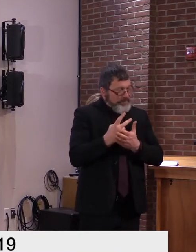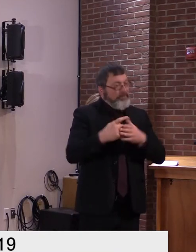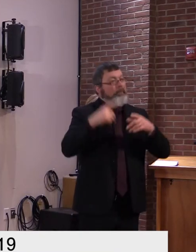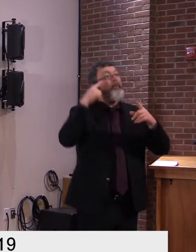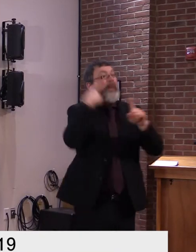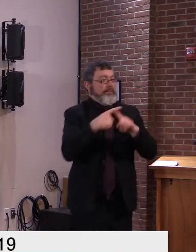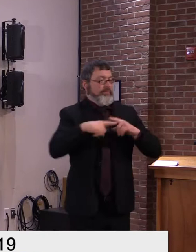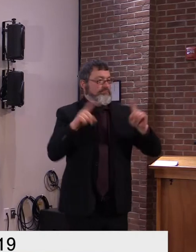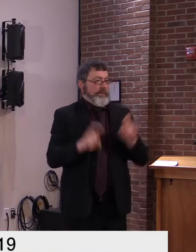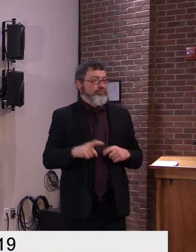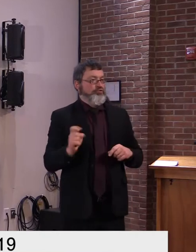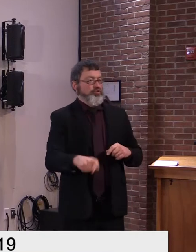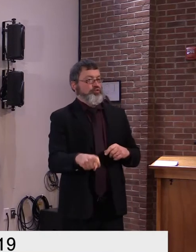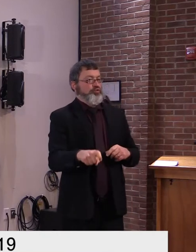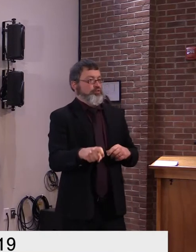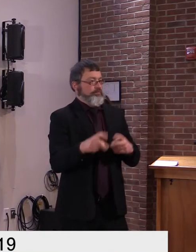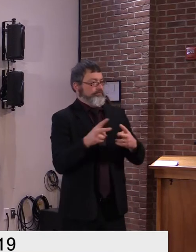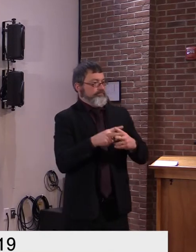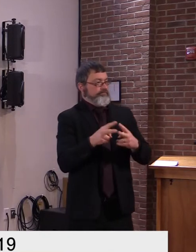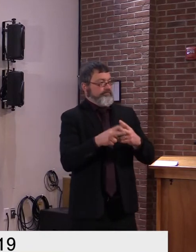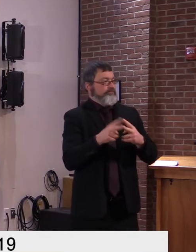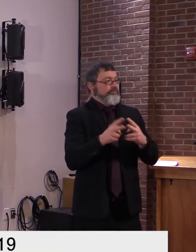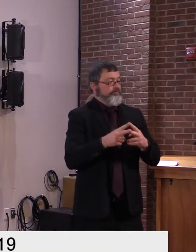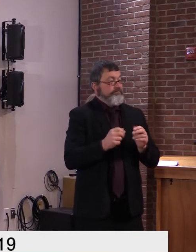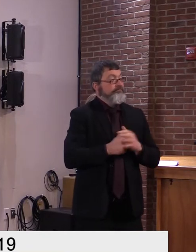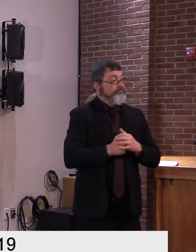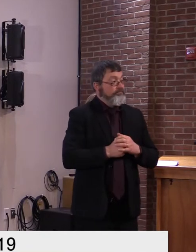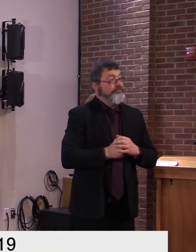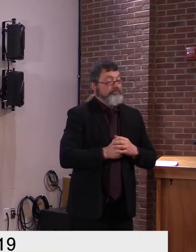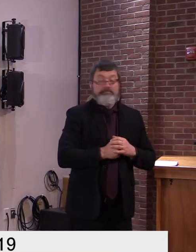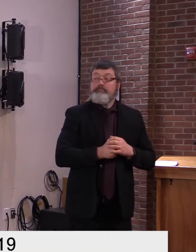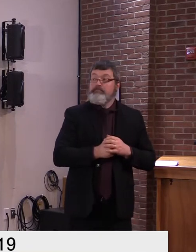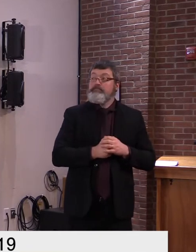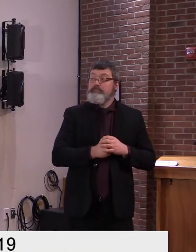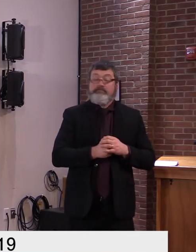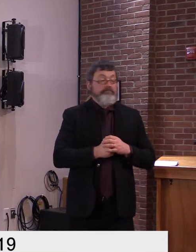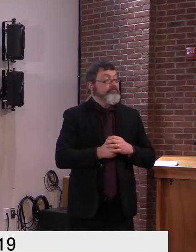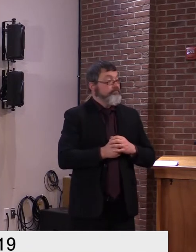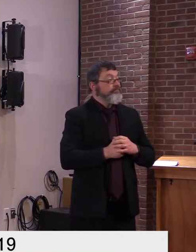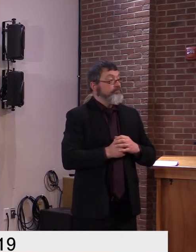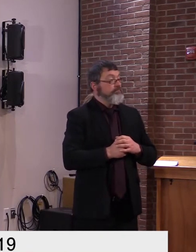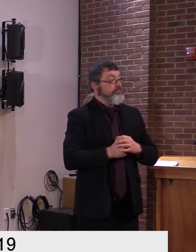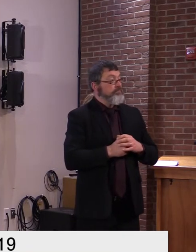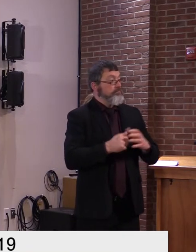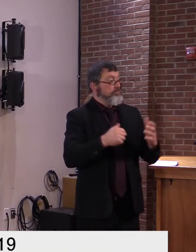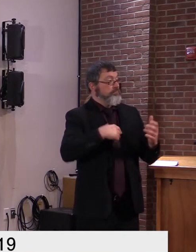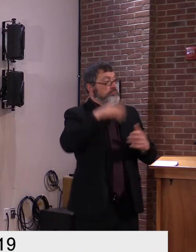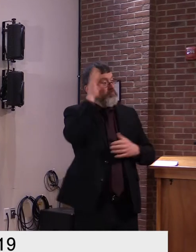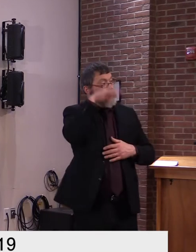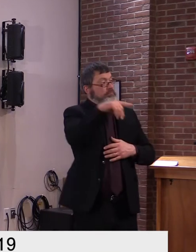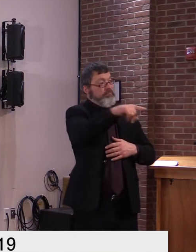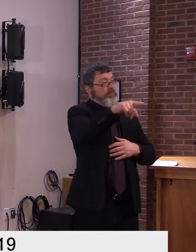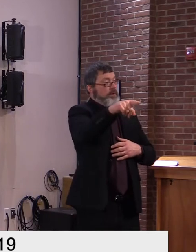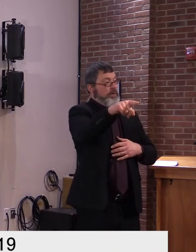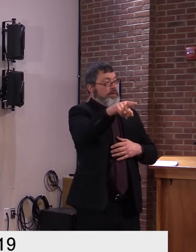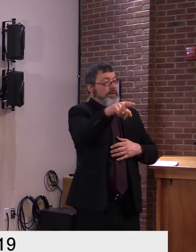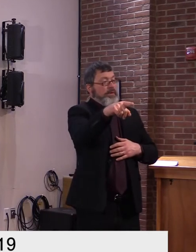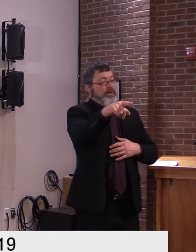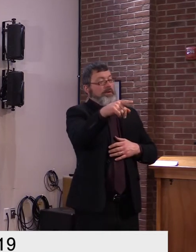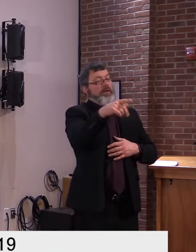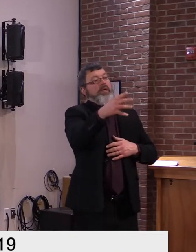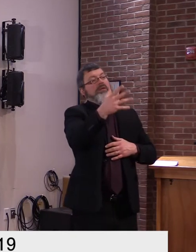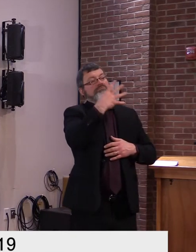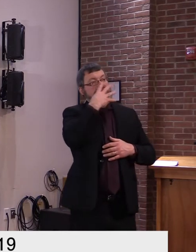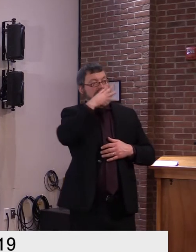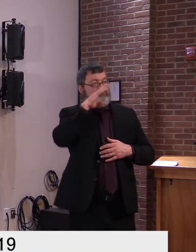The fact is, we need to acknowledge that some people will choose these higher risk activities. But if we can encourage them